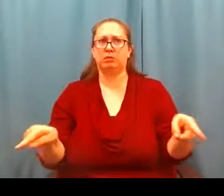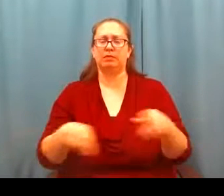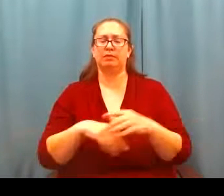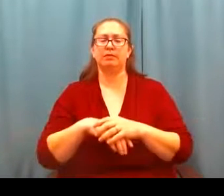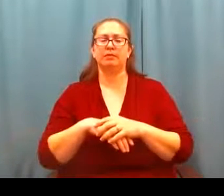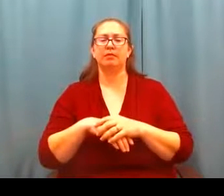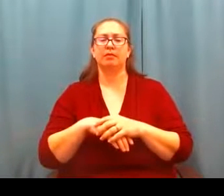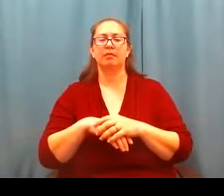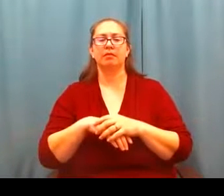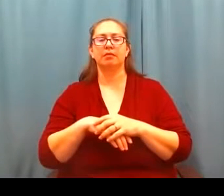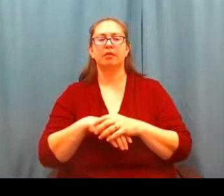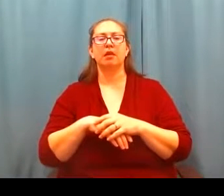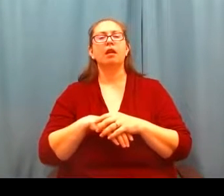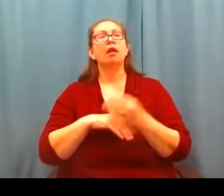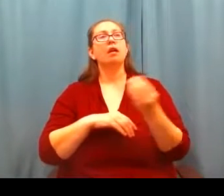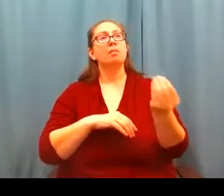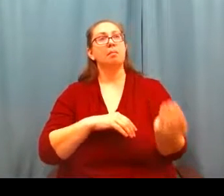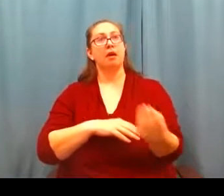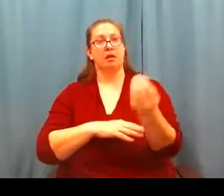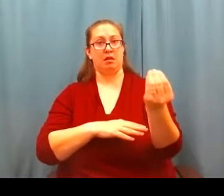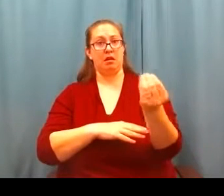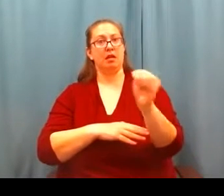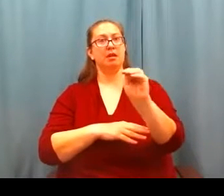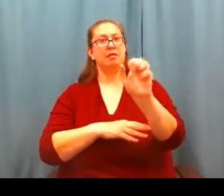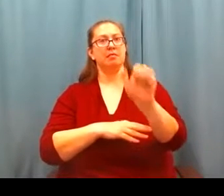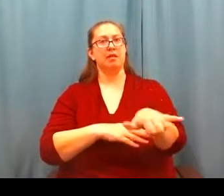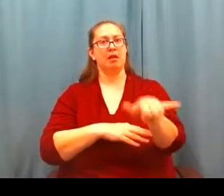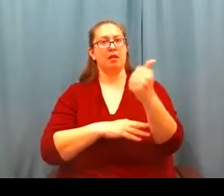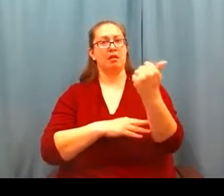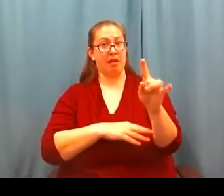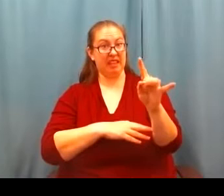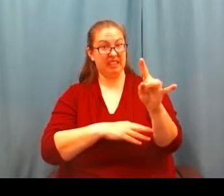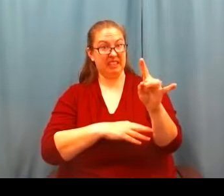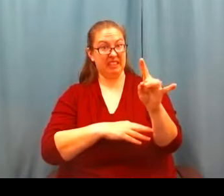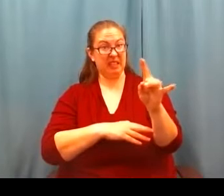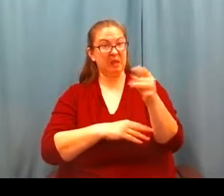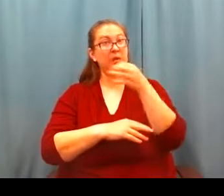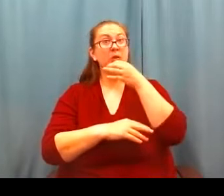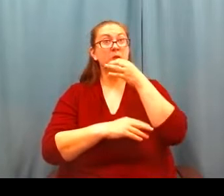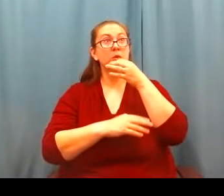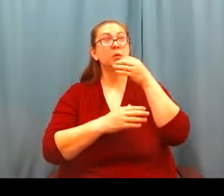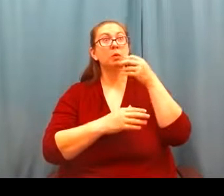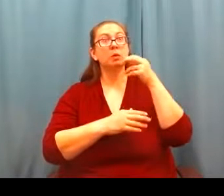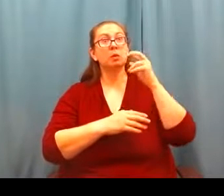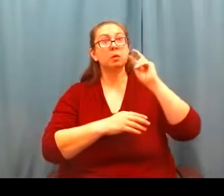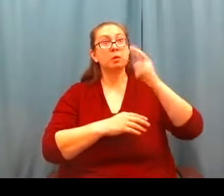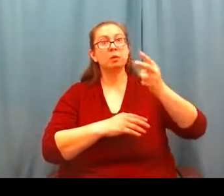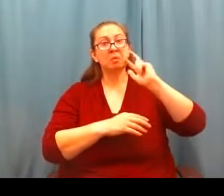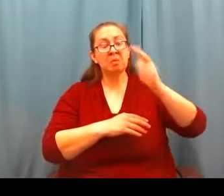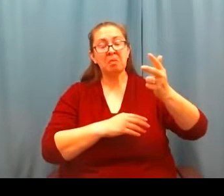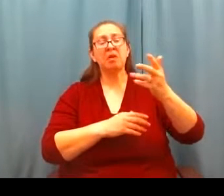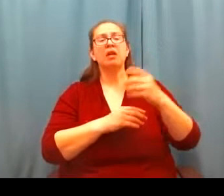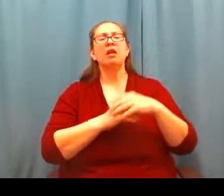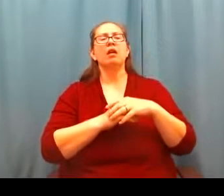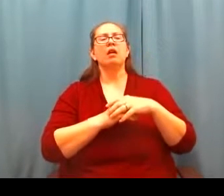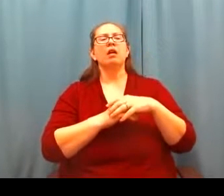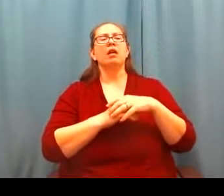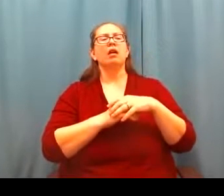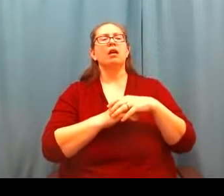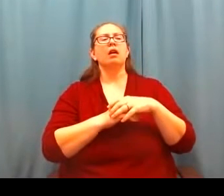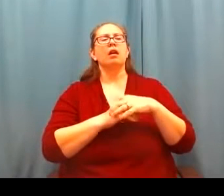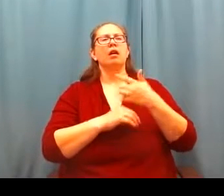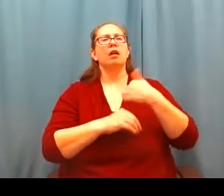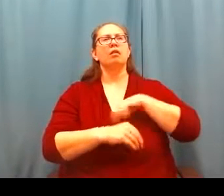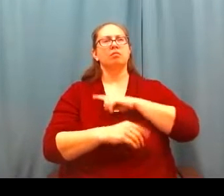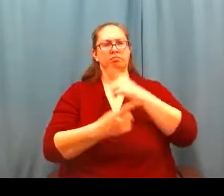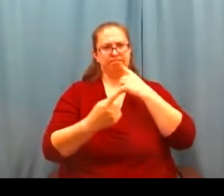Monday, the 18th, so just a few days from now, we announced last week that we are going to be